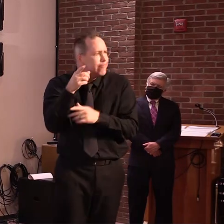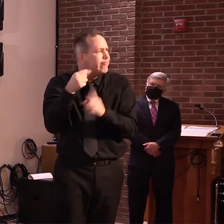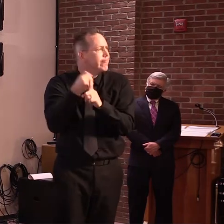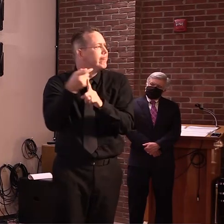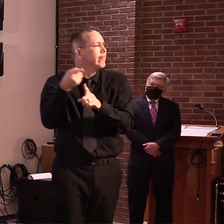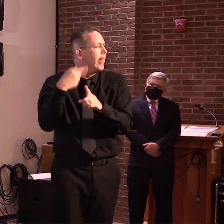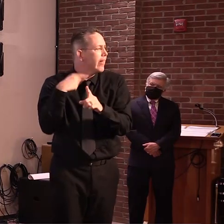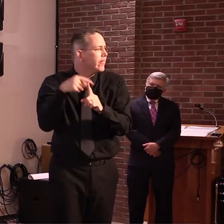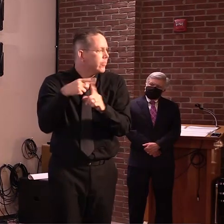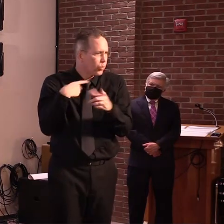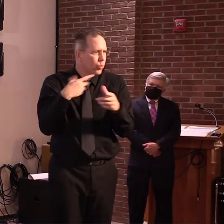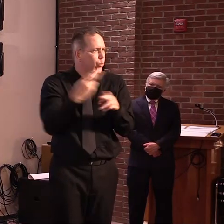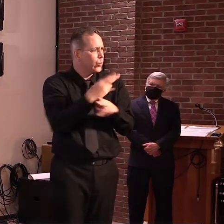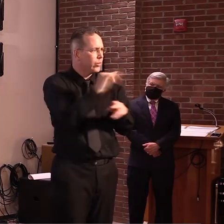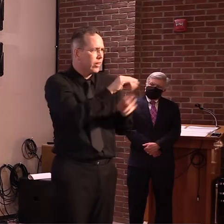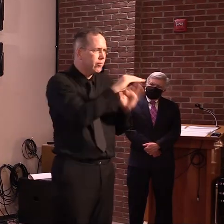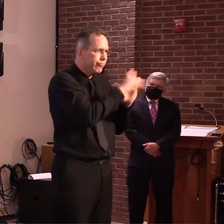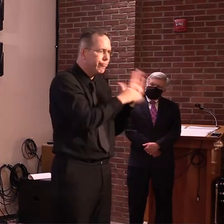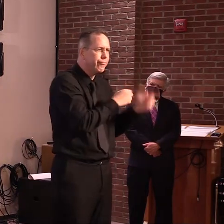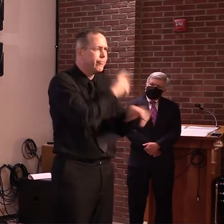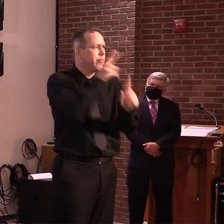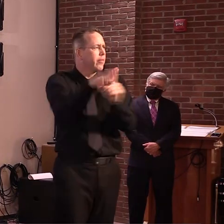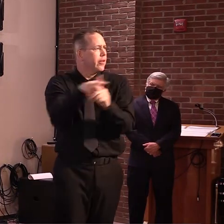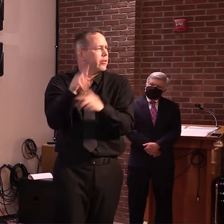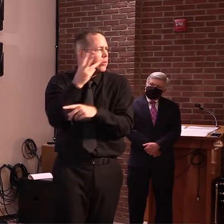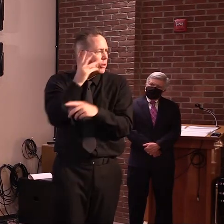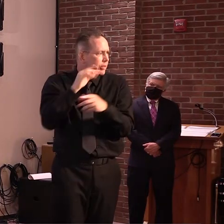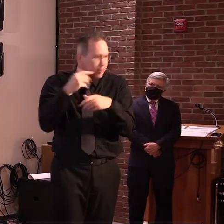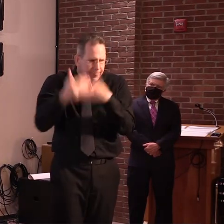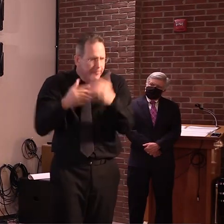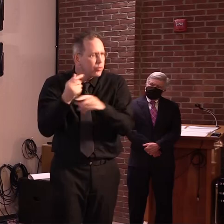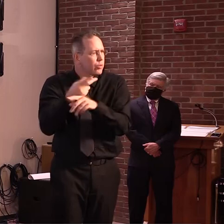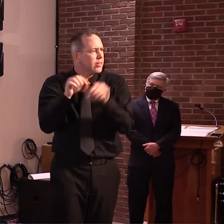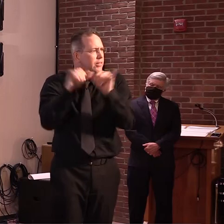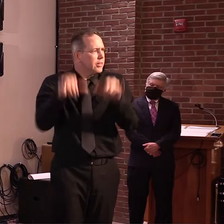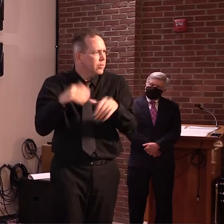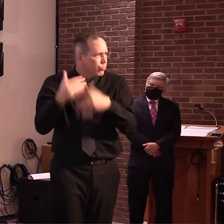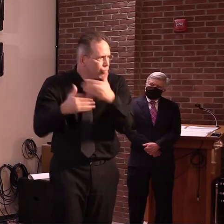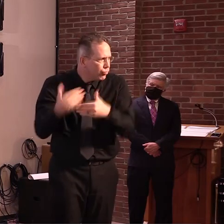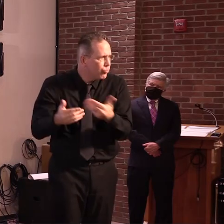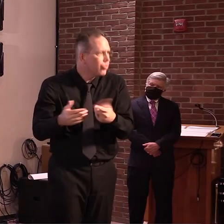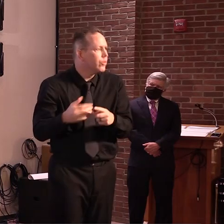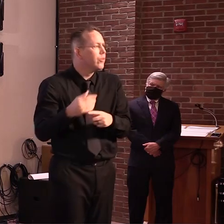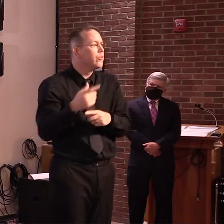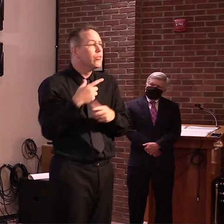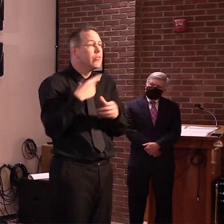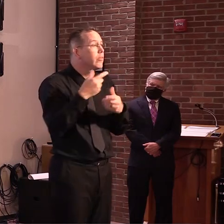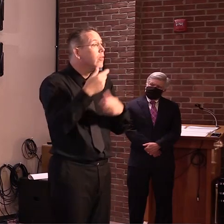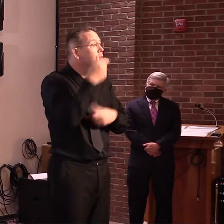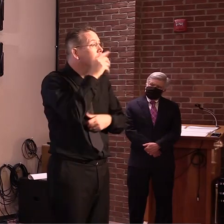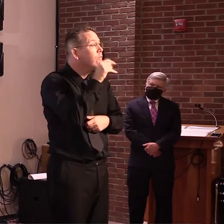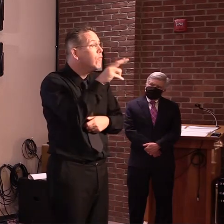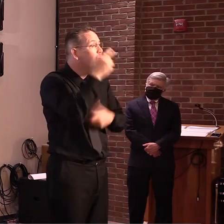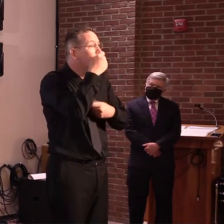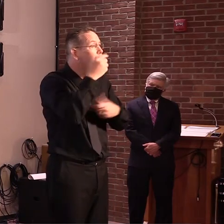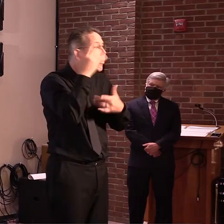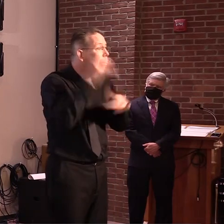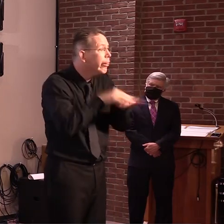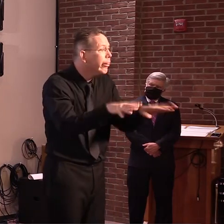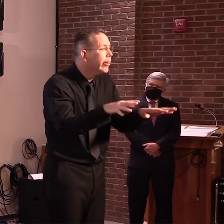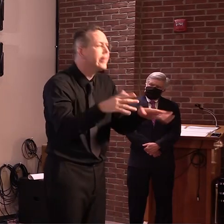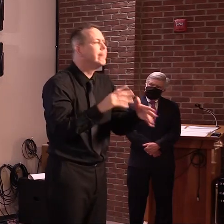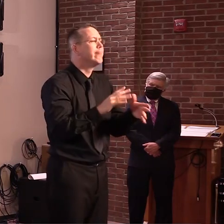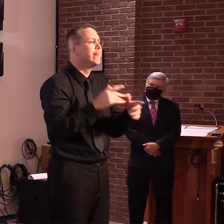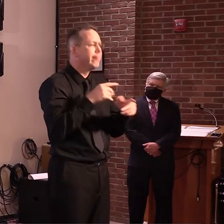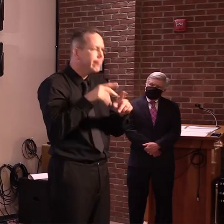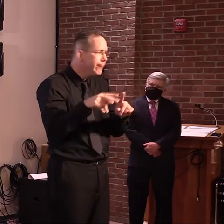norovirus epidemic hits from tainted food or what have you. The whole